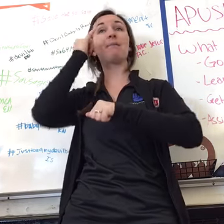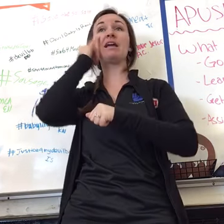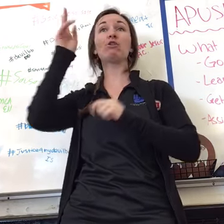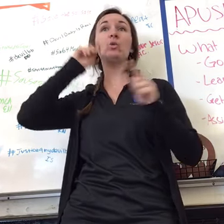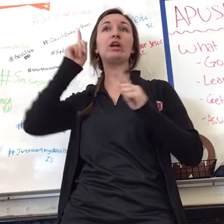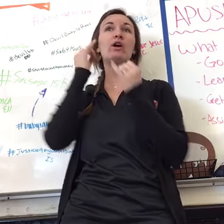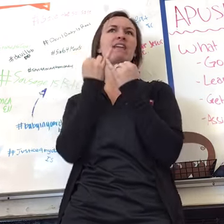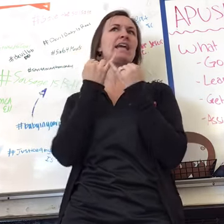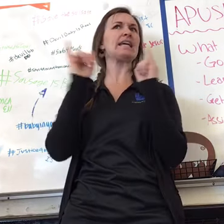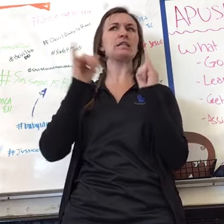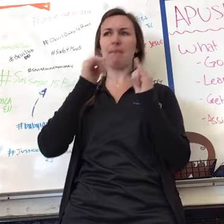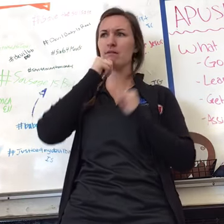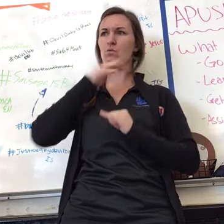specifics of women in the South going north.